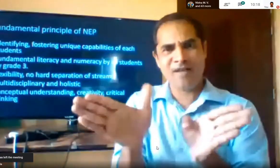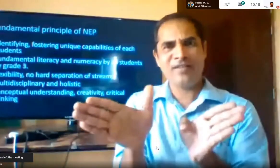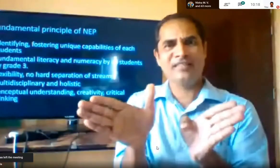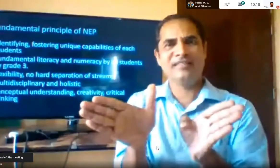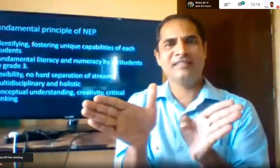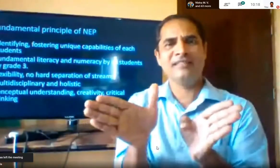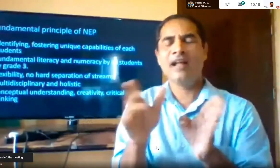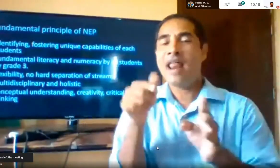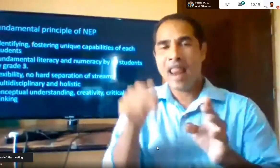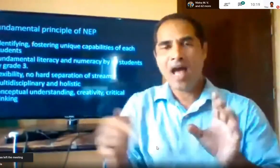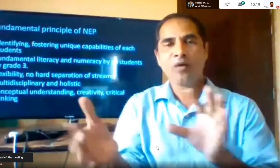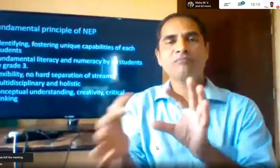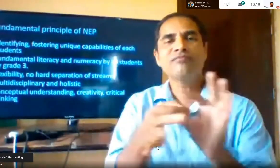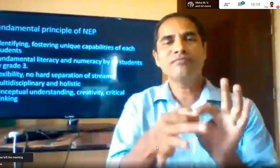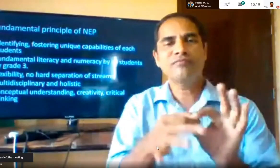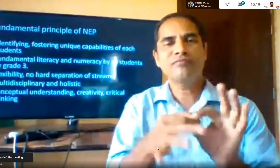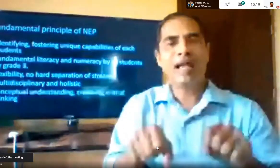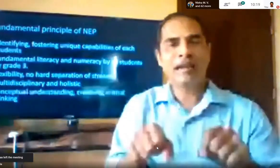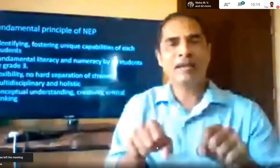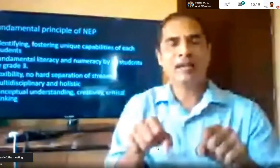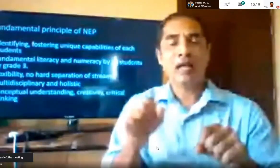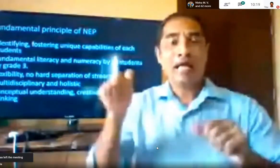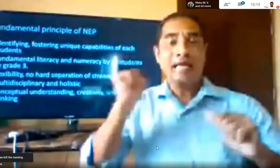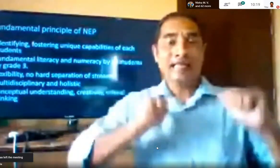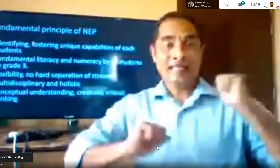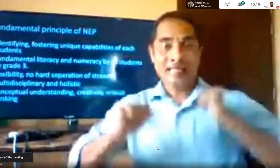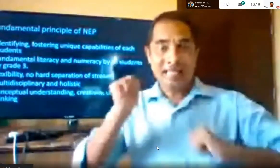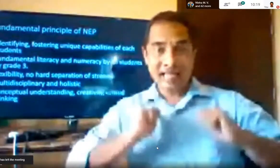yes, we can learn that. Everything we can learn, it is general.